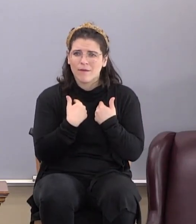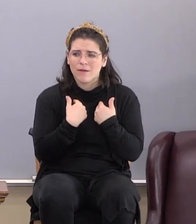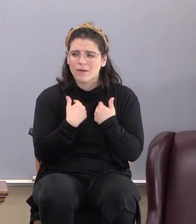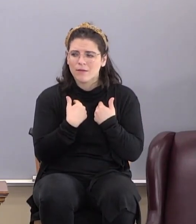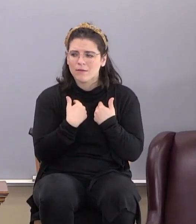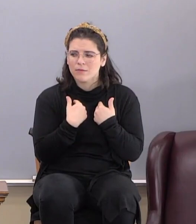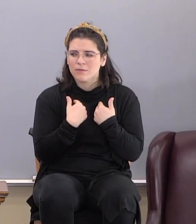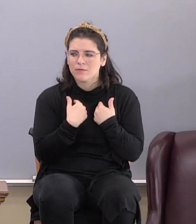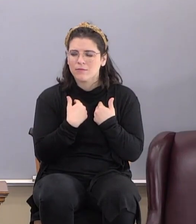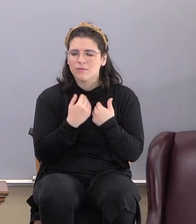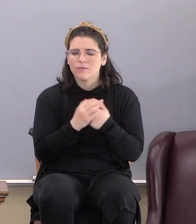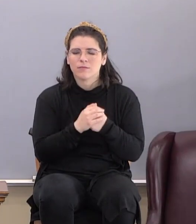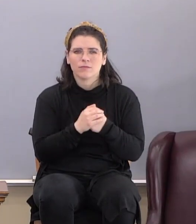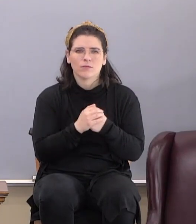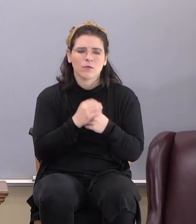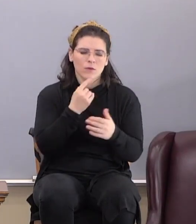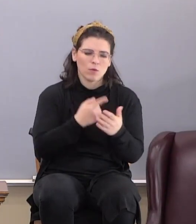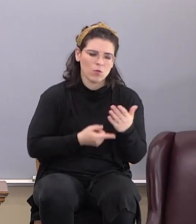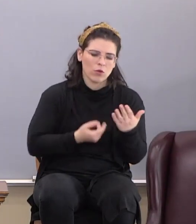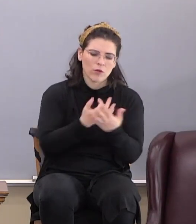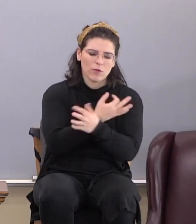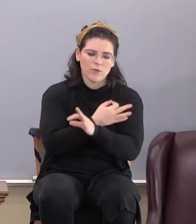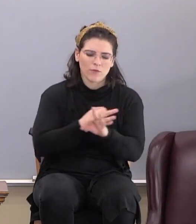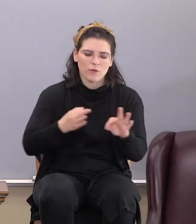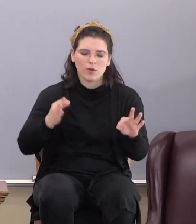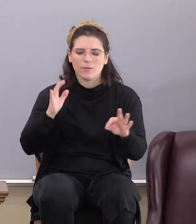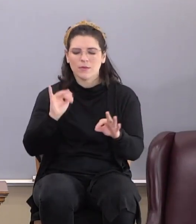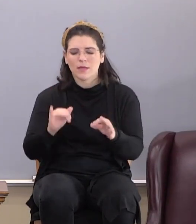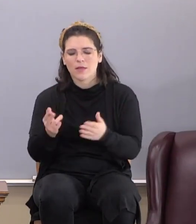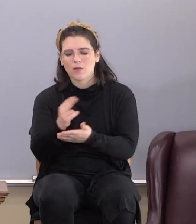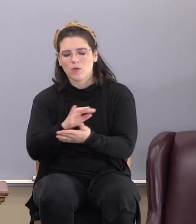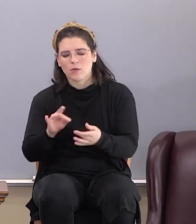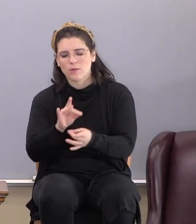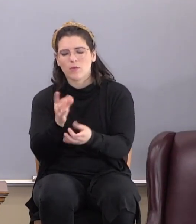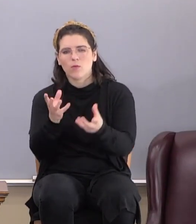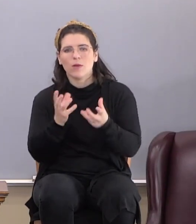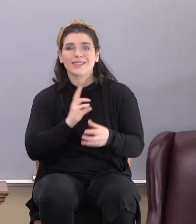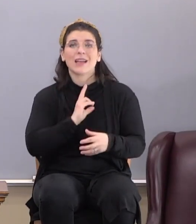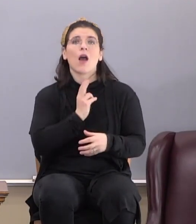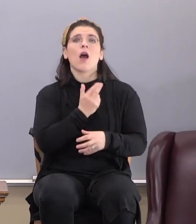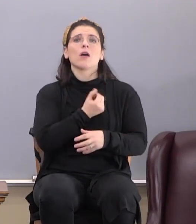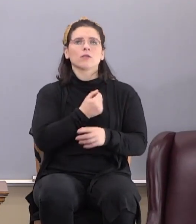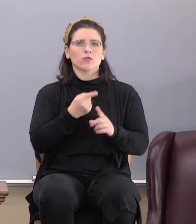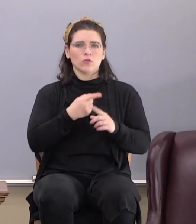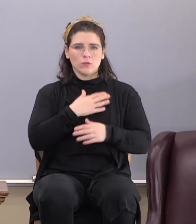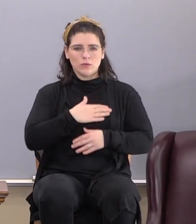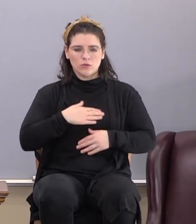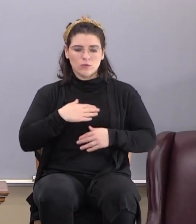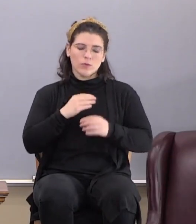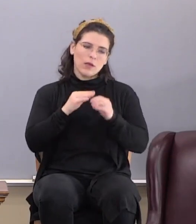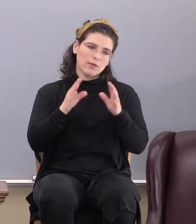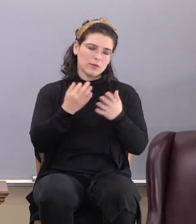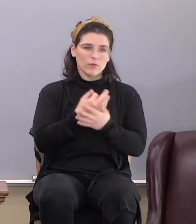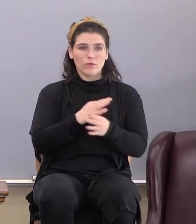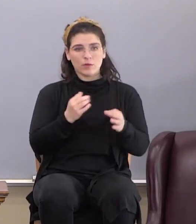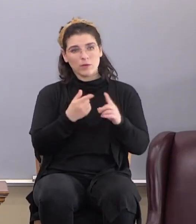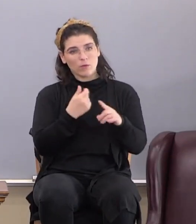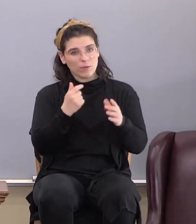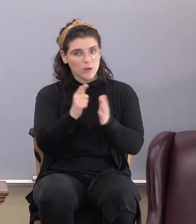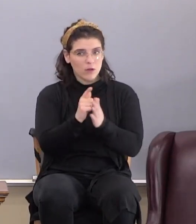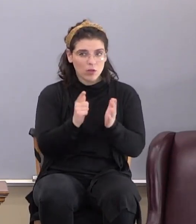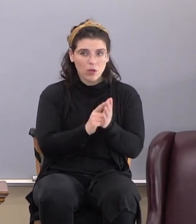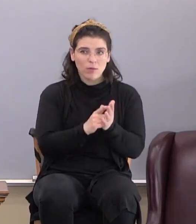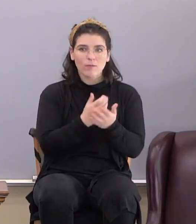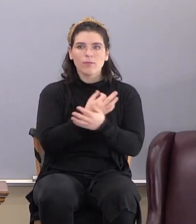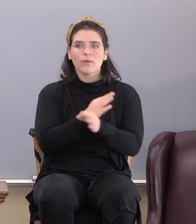And what are the freedoms that the Holy Spirit wants us to enjoy? Well, obviously, we're free from the law. We're free